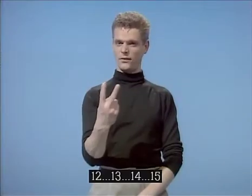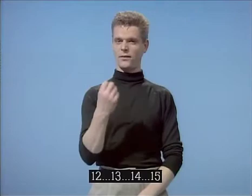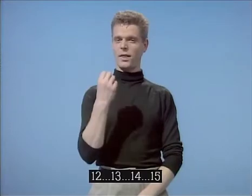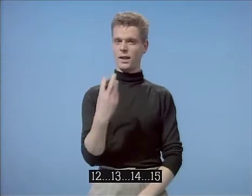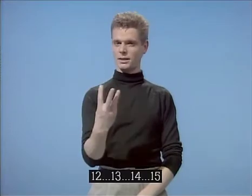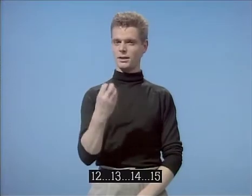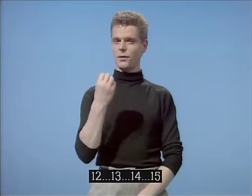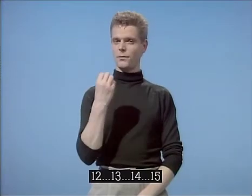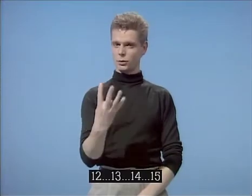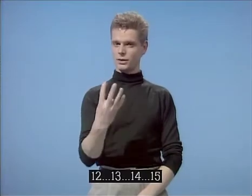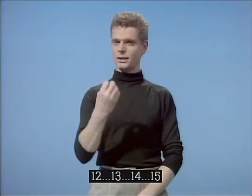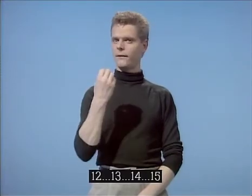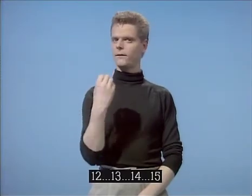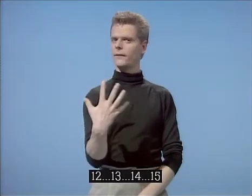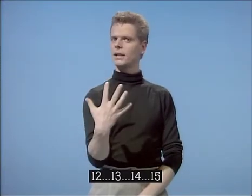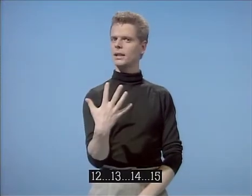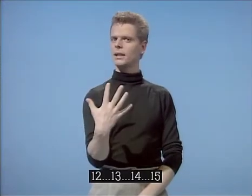12, 13, 14, 15.